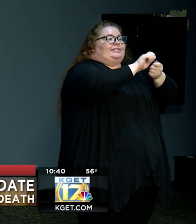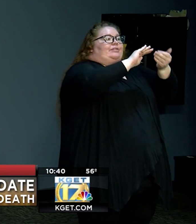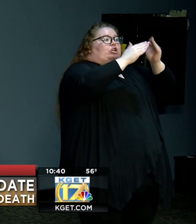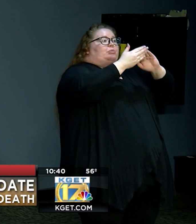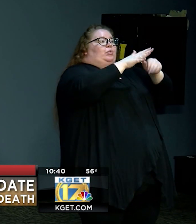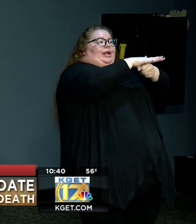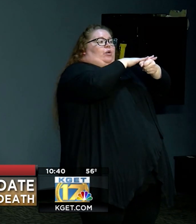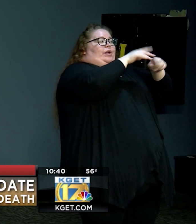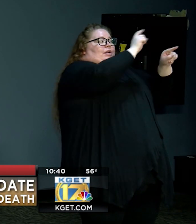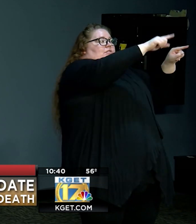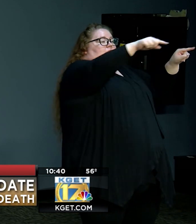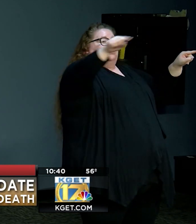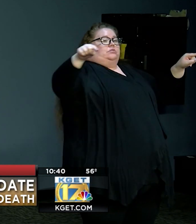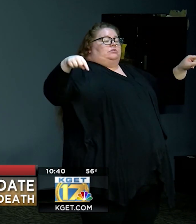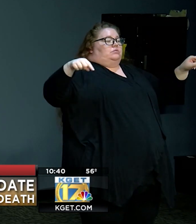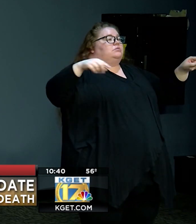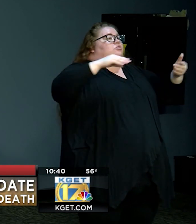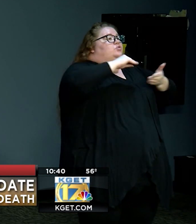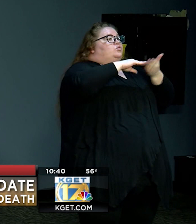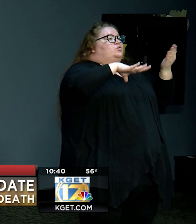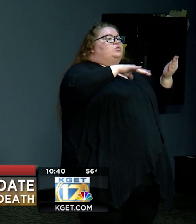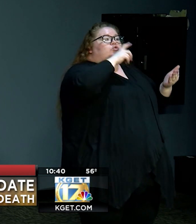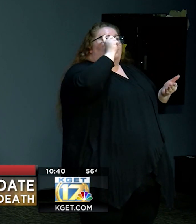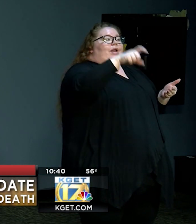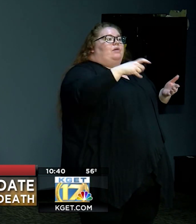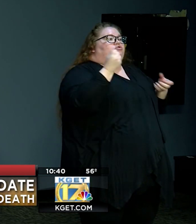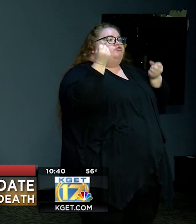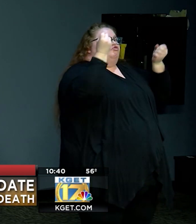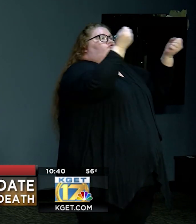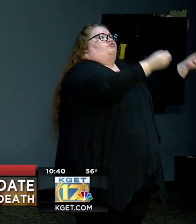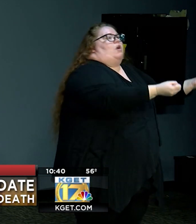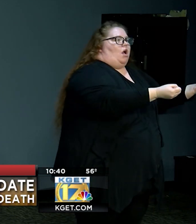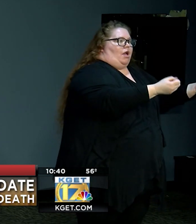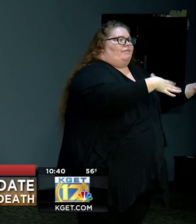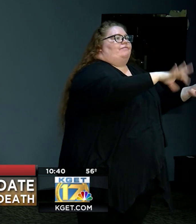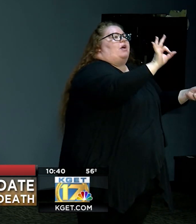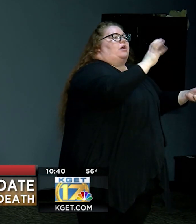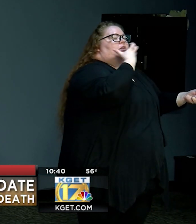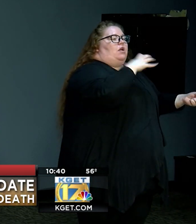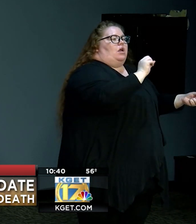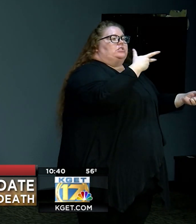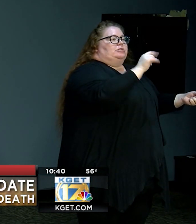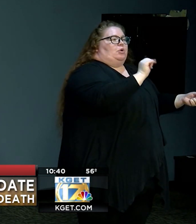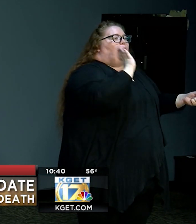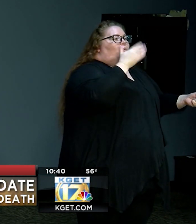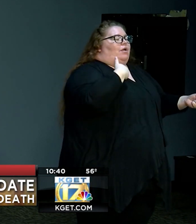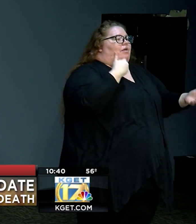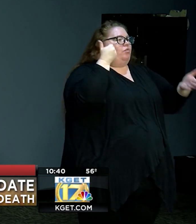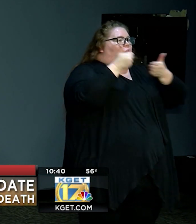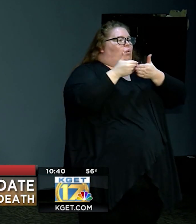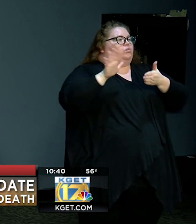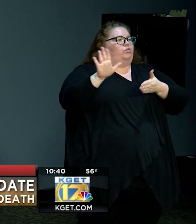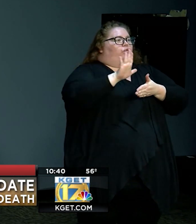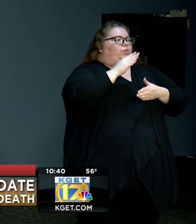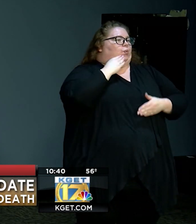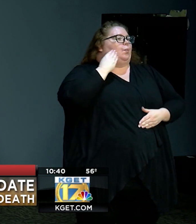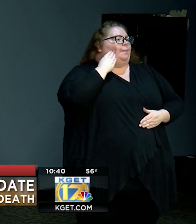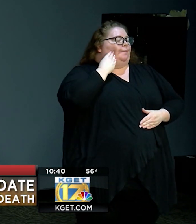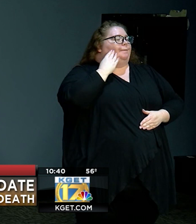will not have to drive into a hotspot area. It'll be much closer to their home.